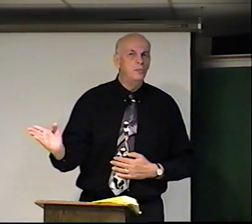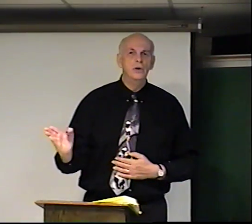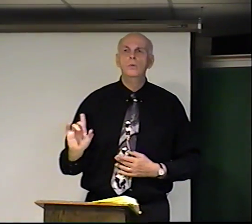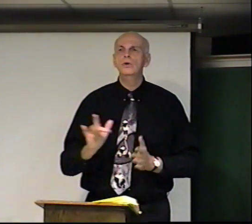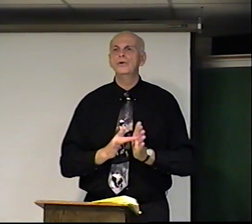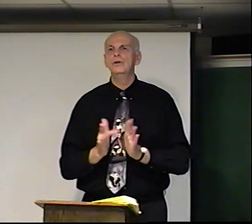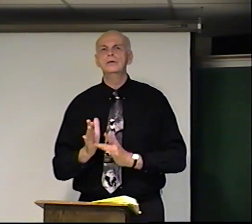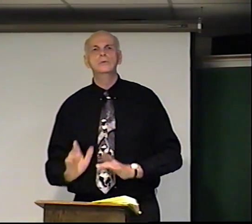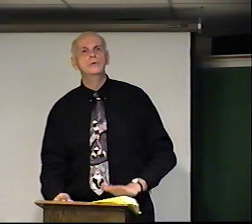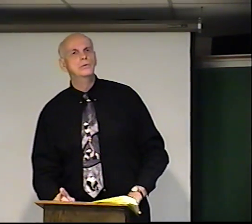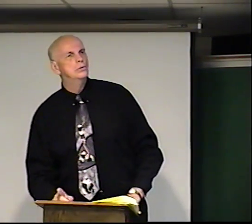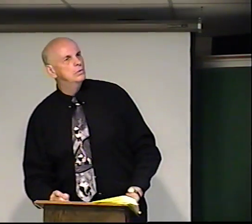Open.